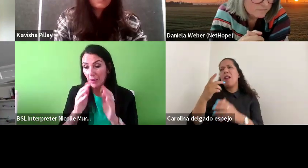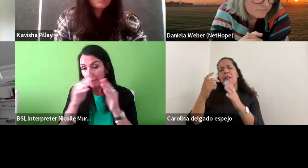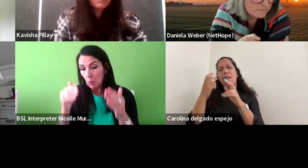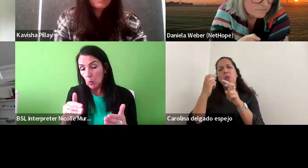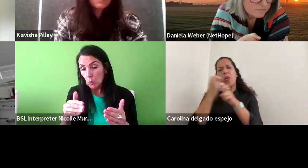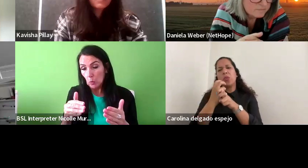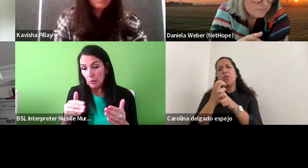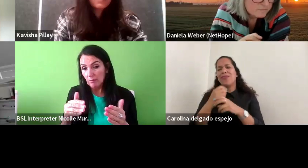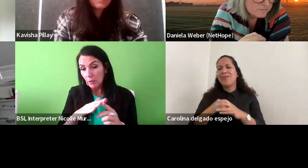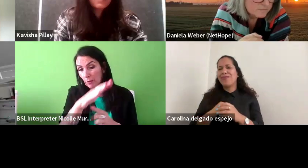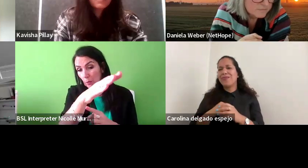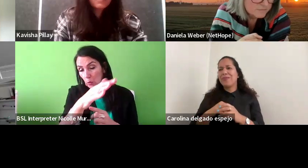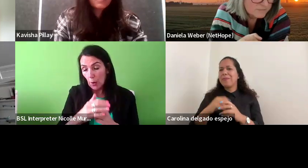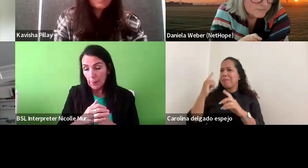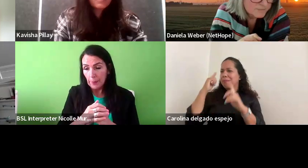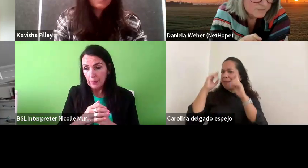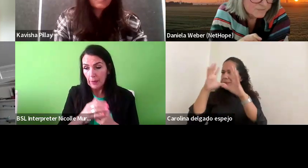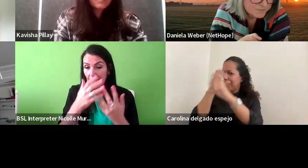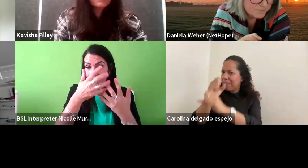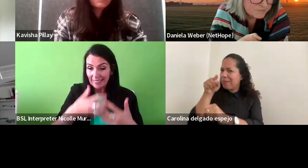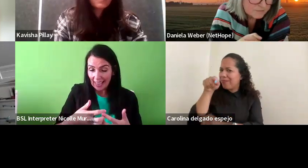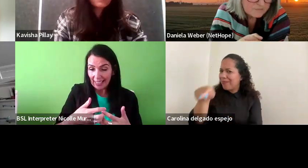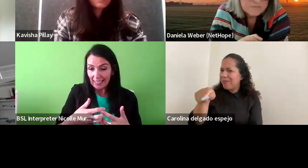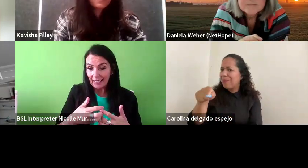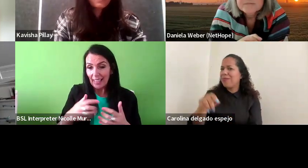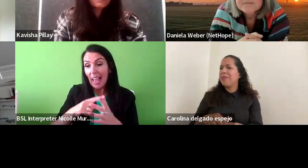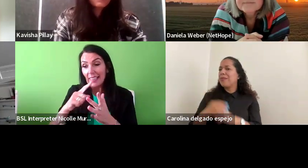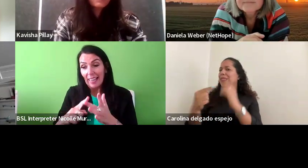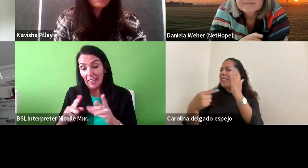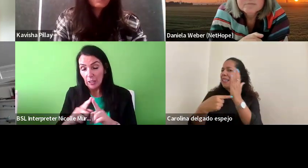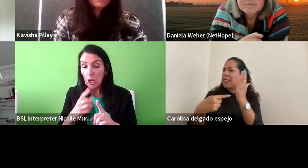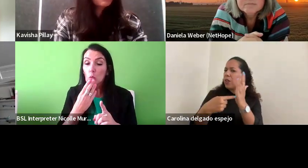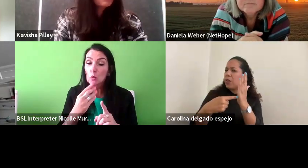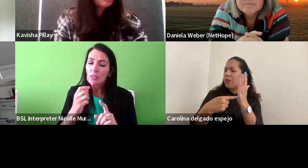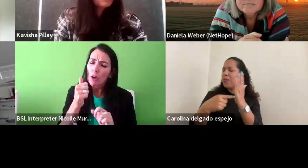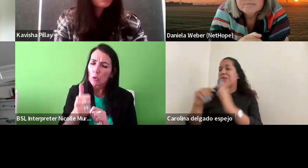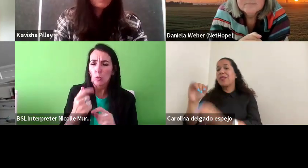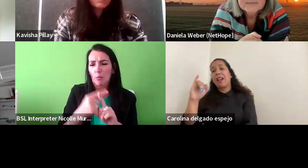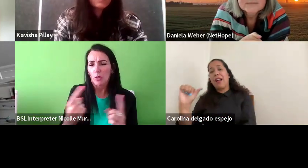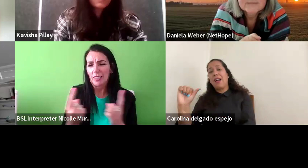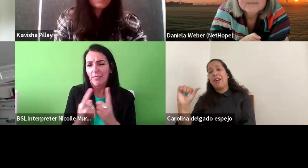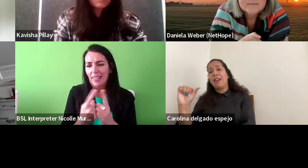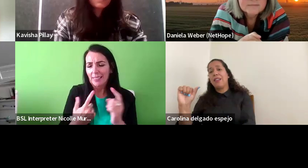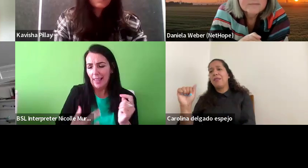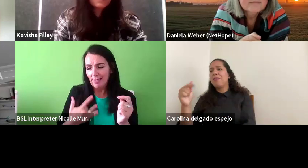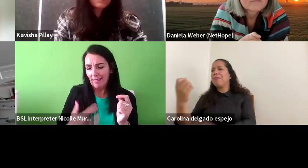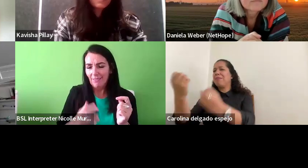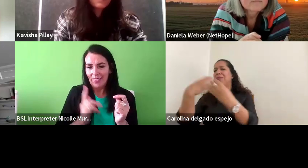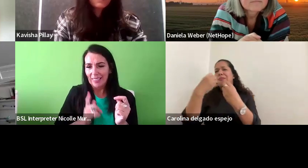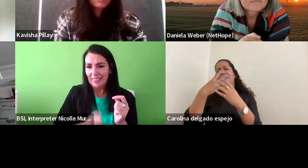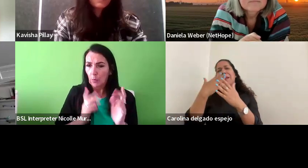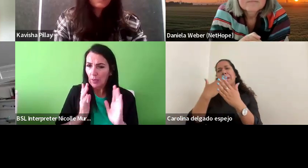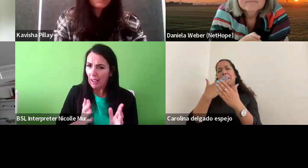sure that tech, and then particularly in that sense AI, is used for the good. We really need to work on them